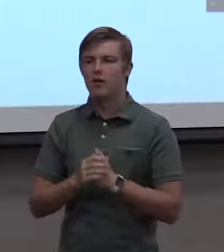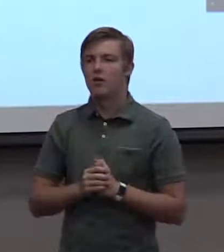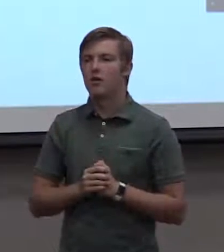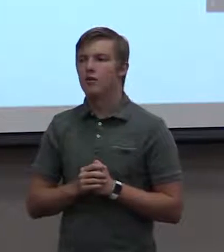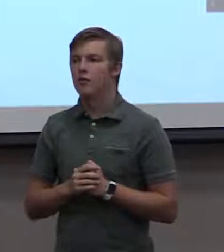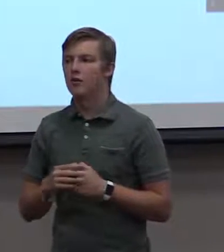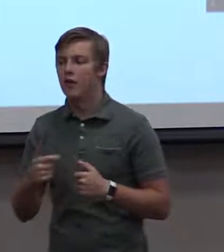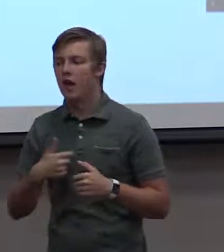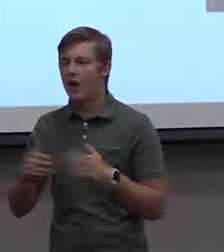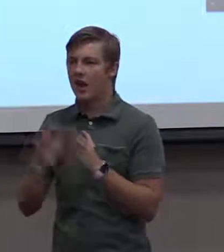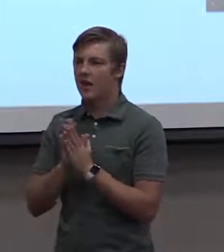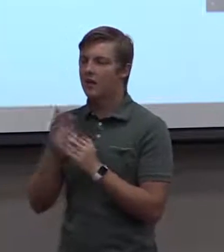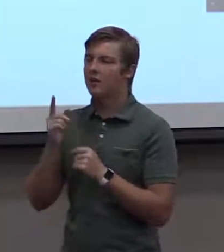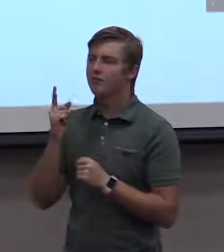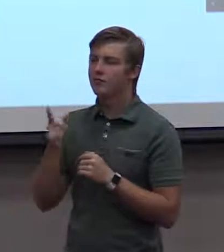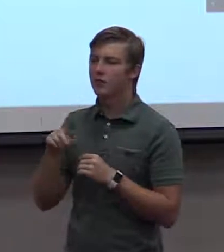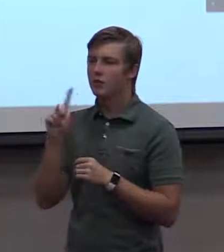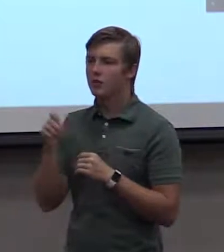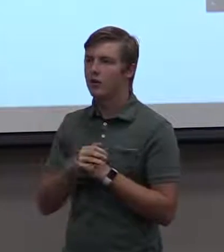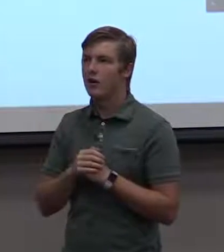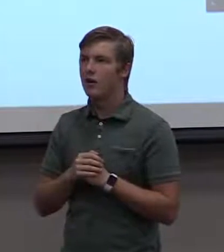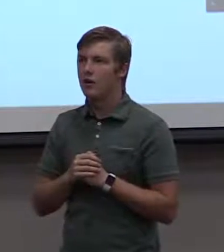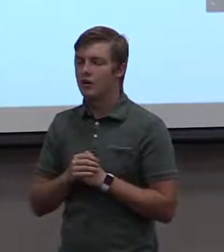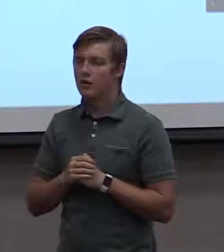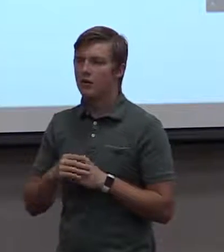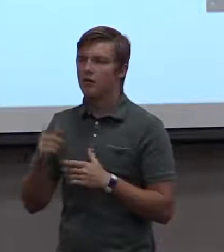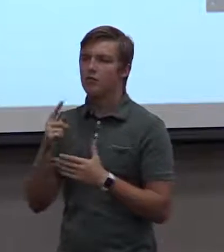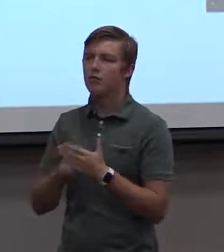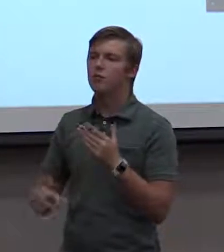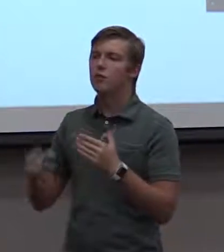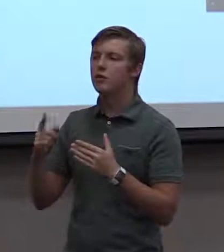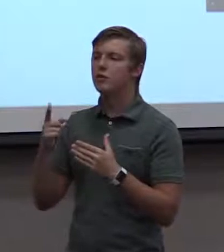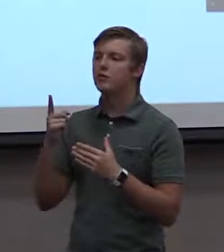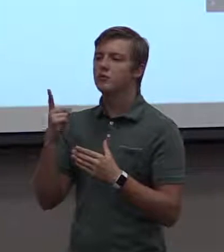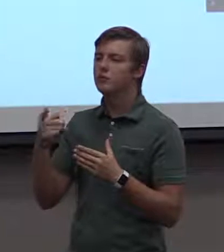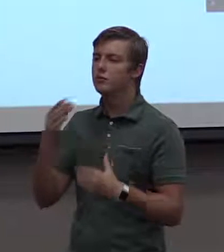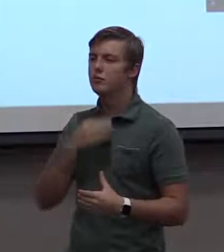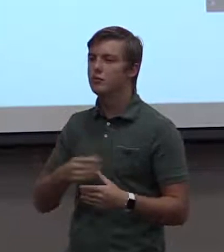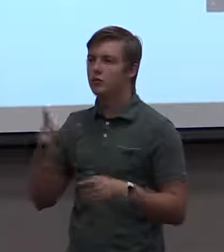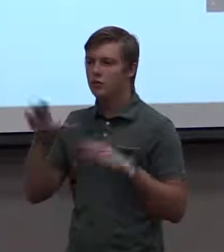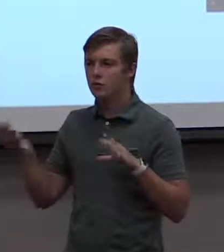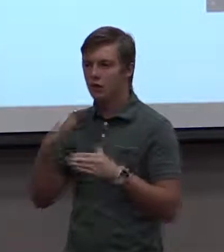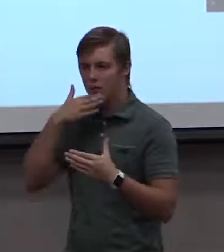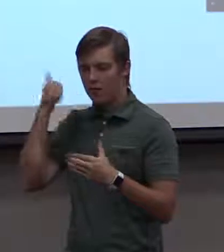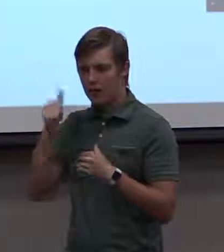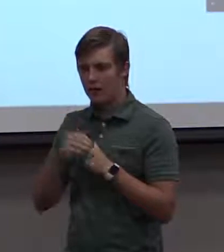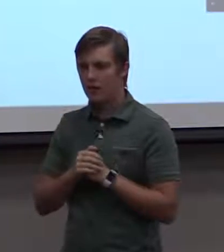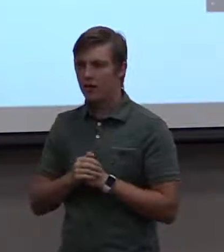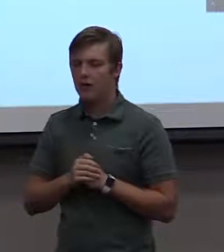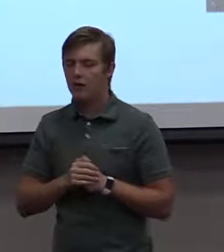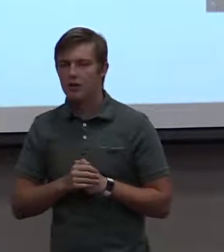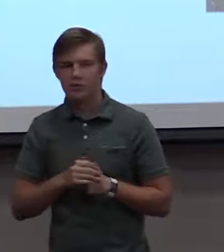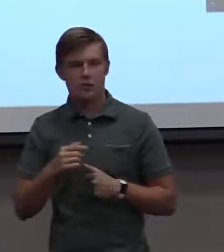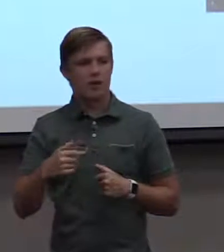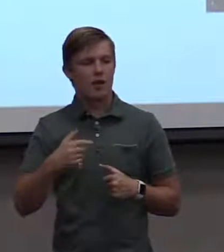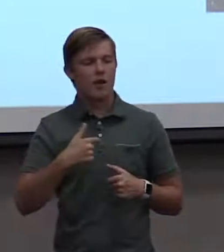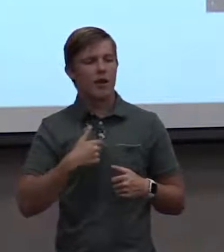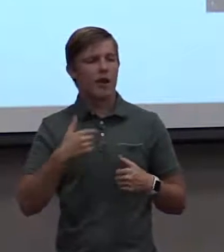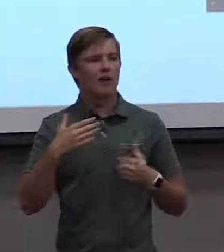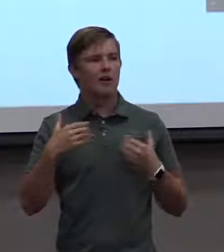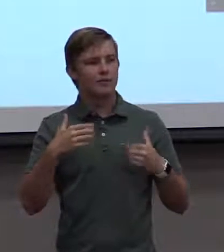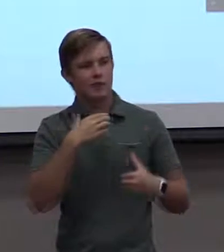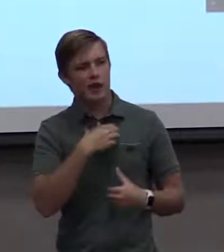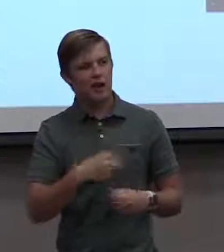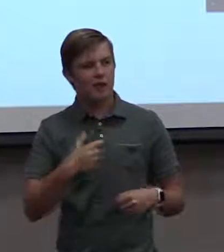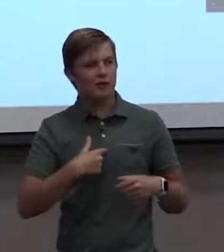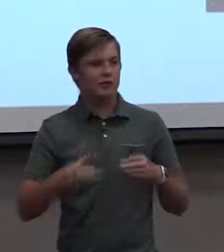does. He said, I wish I would have invested more in the youth. And so we took that to heart into making that a priority for us in Alaska, and that's been